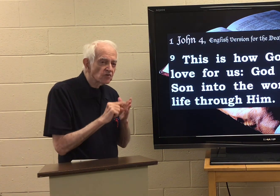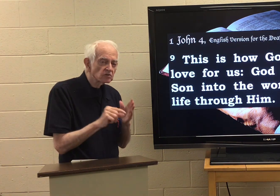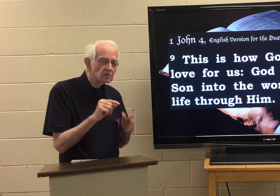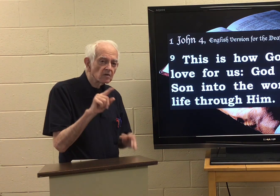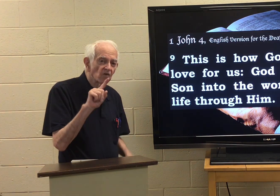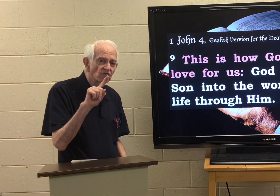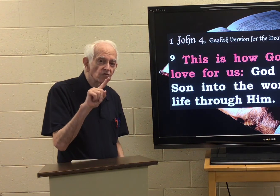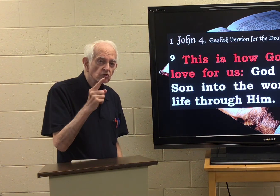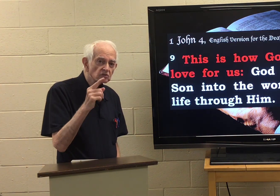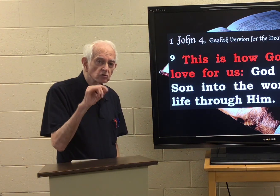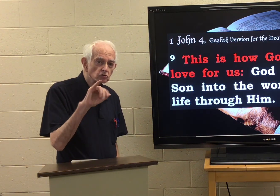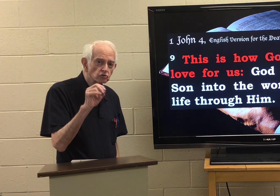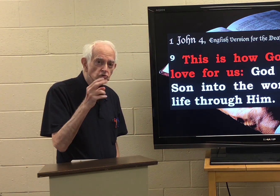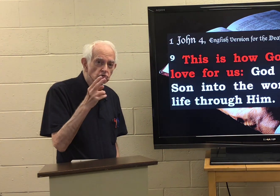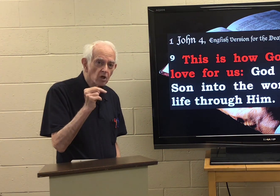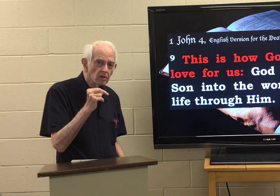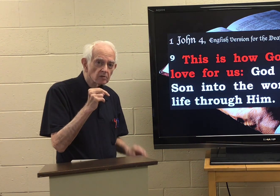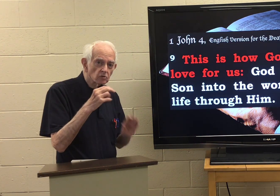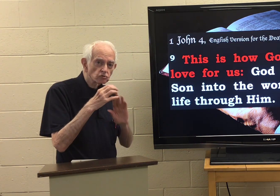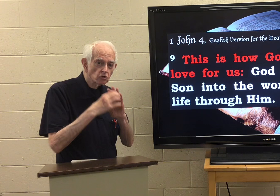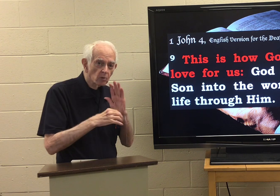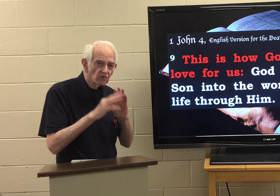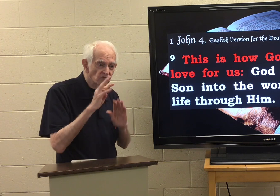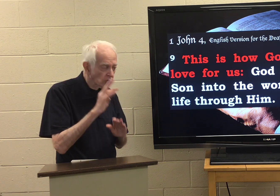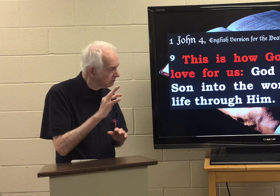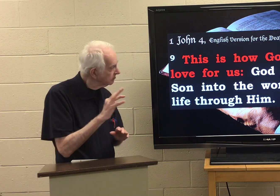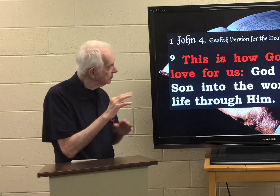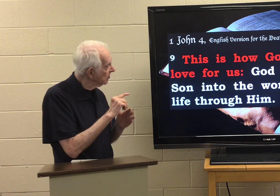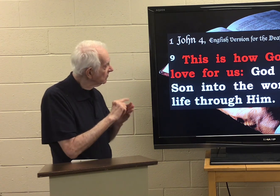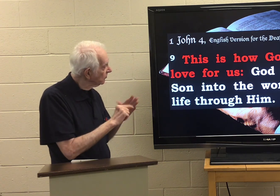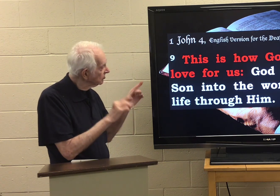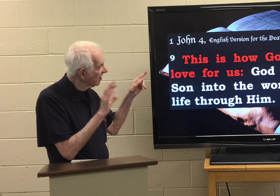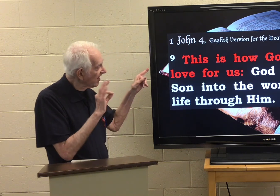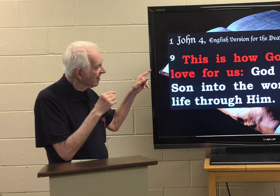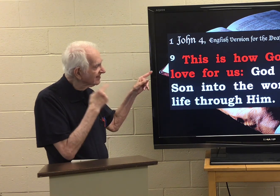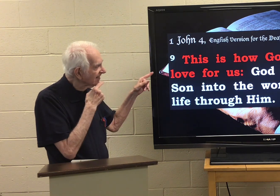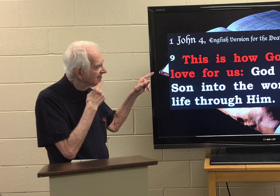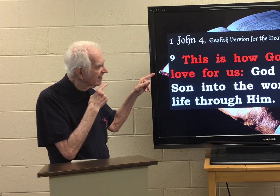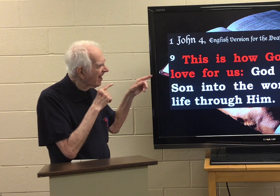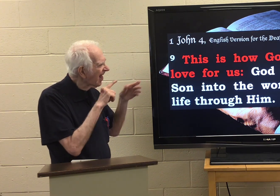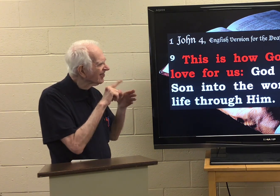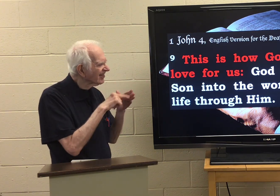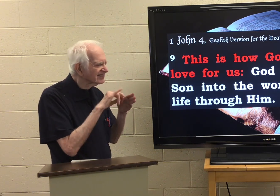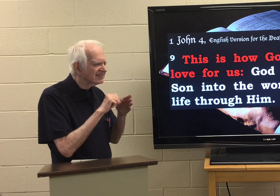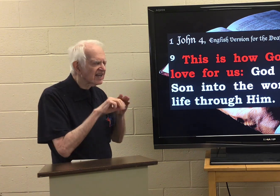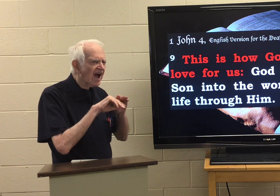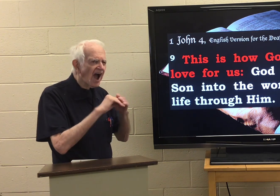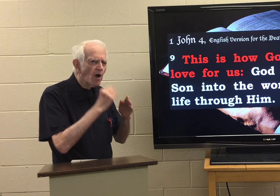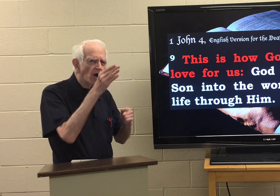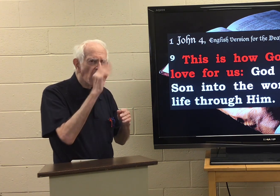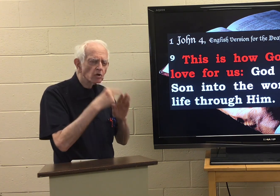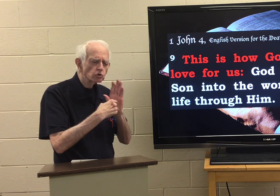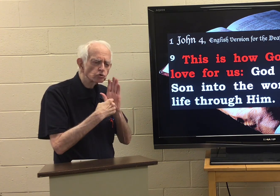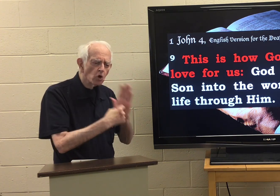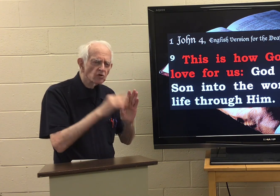This is how God, or in 1 John chapter 4, verse 9, it says, this is how God showed His